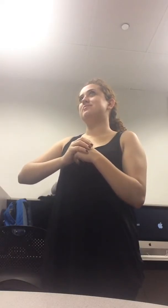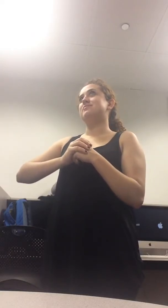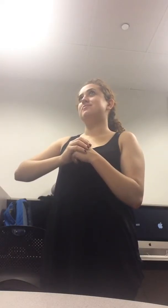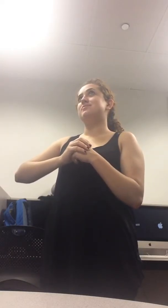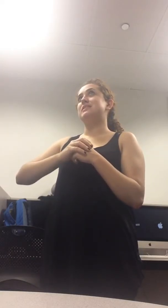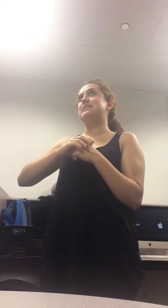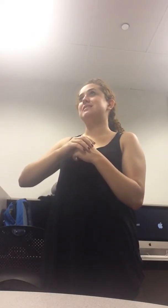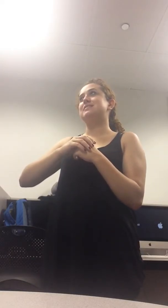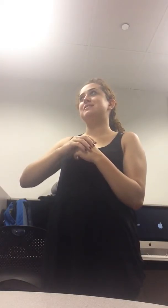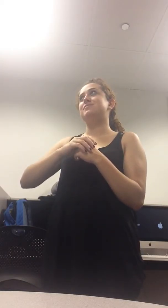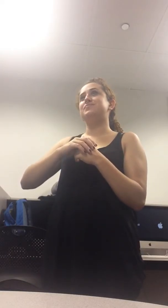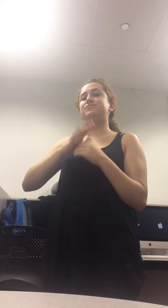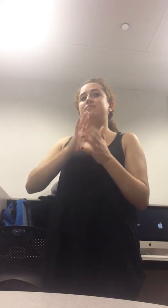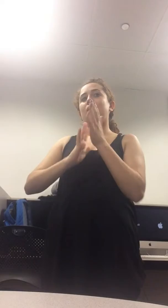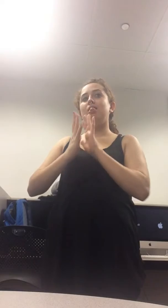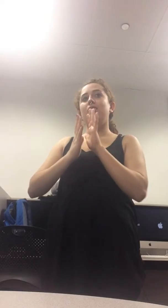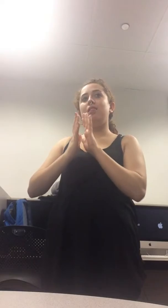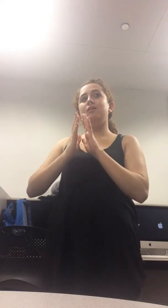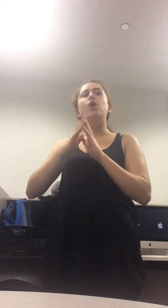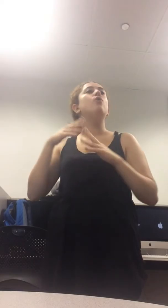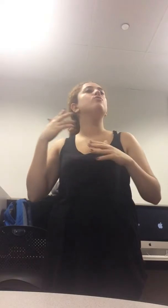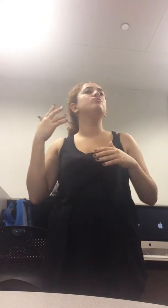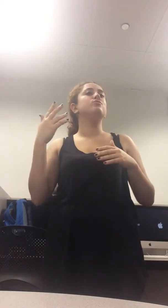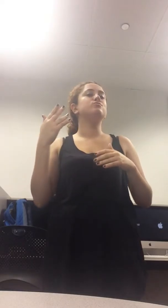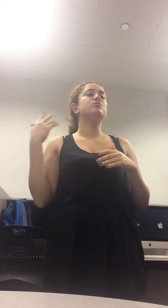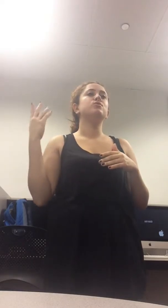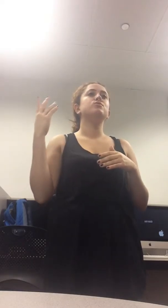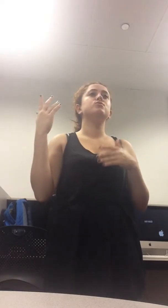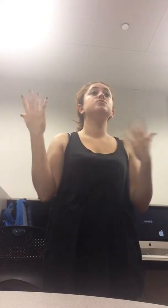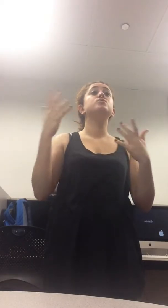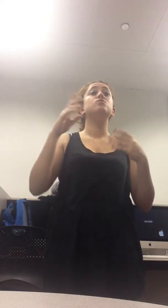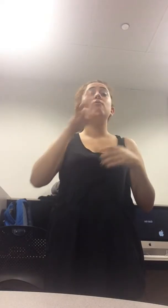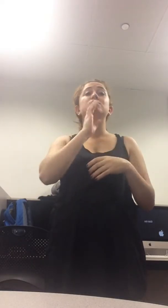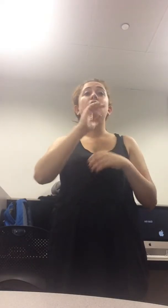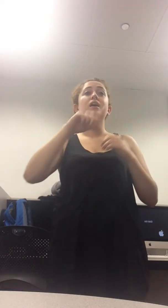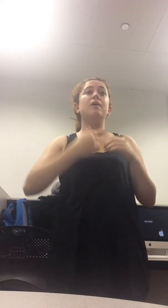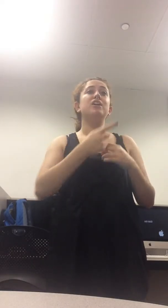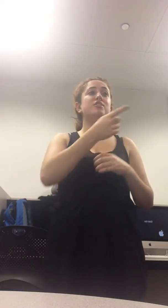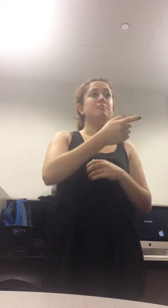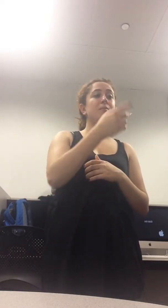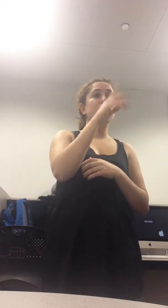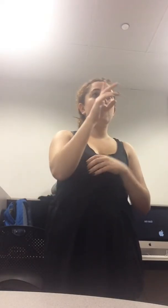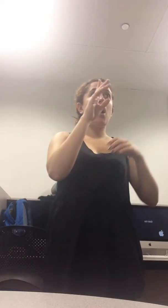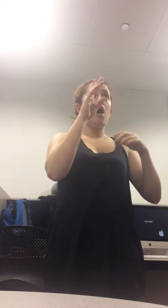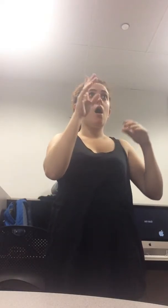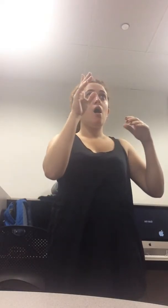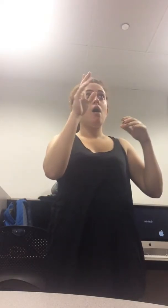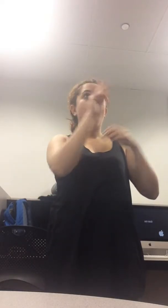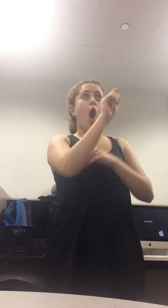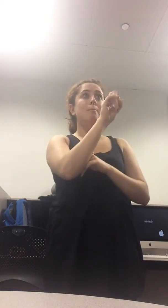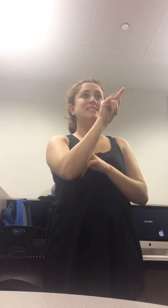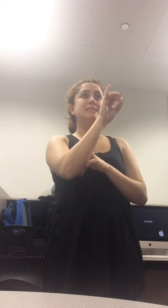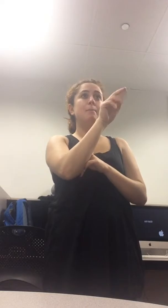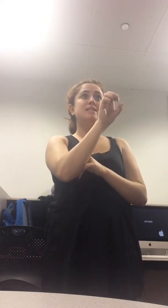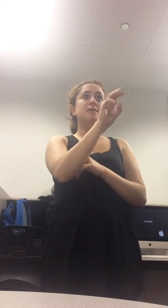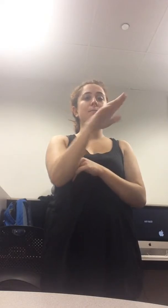risky things. So what we're talking about here is optimism versus pessimism, maybe? So it could be attitudes for a particular category. Okay, I'm with